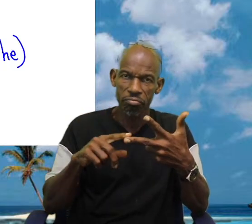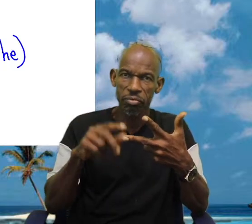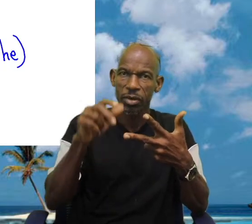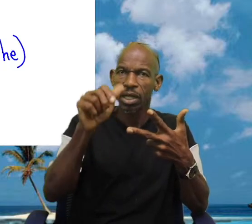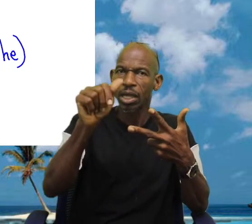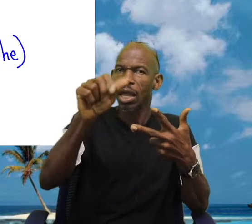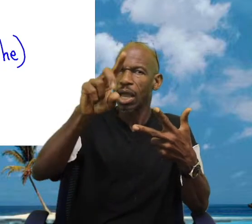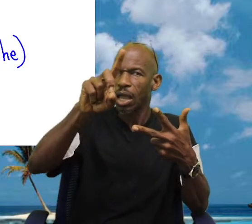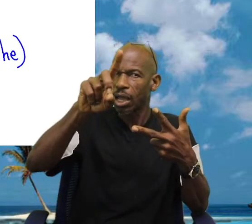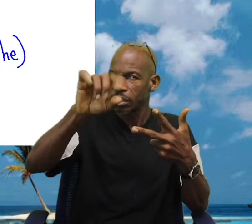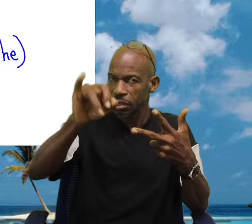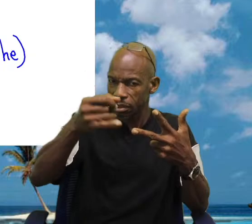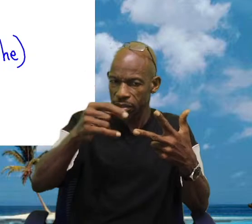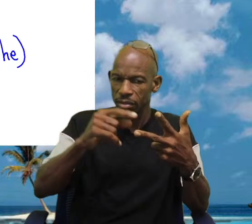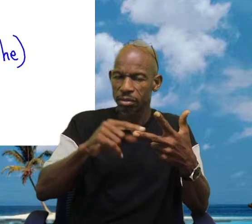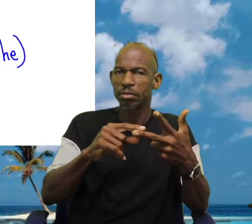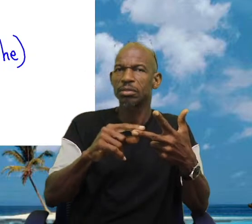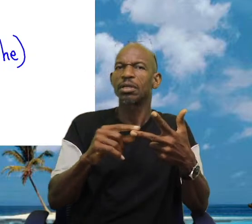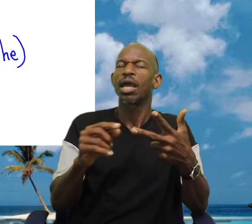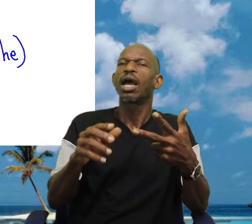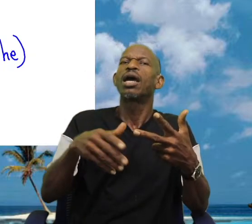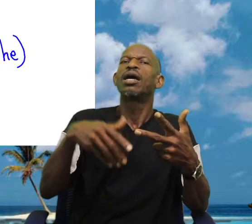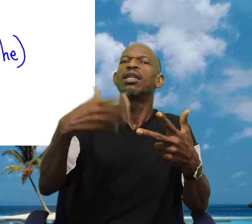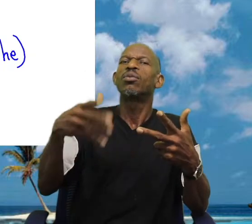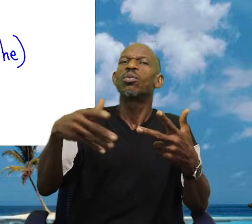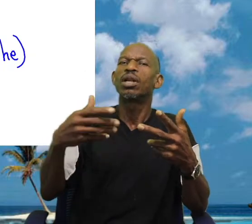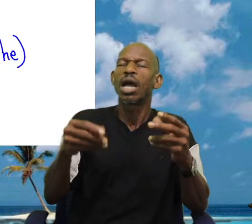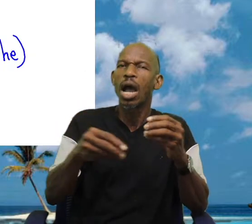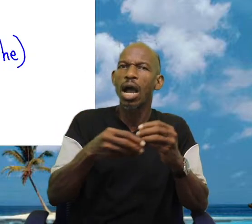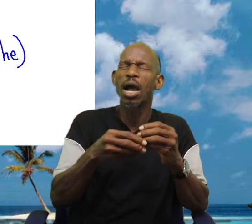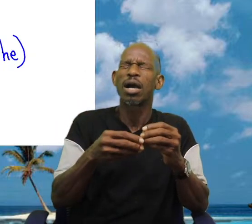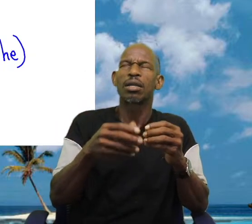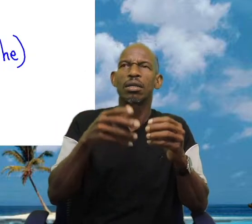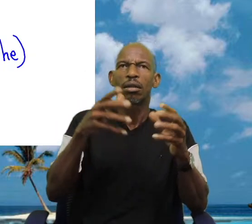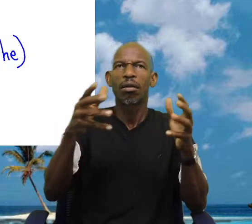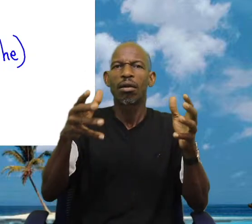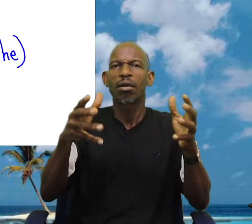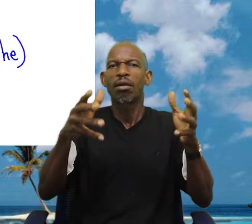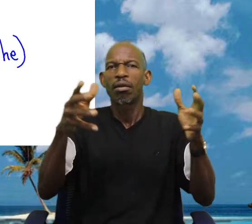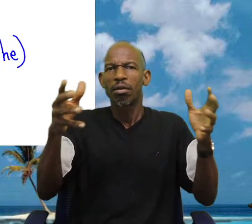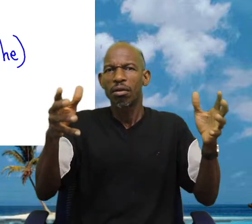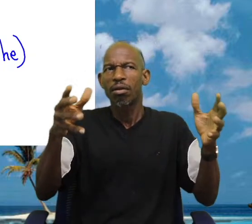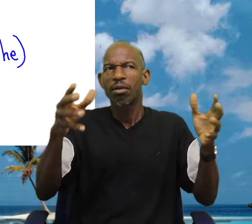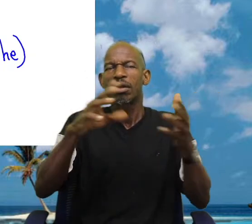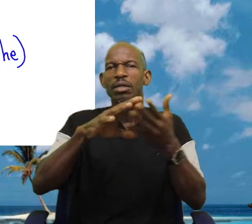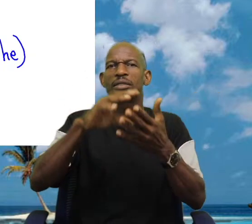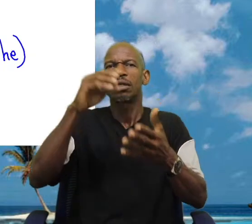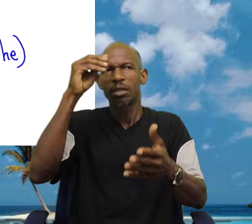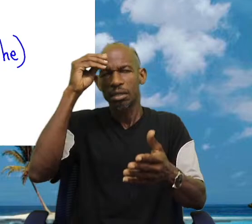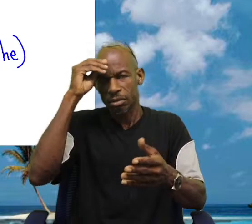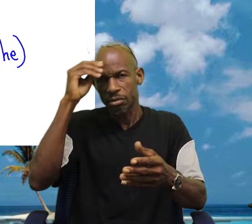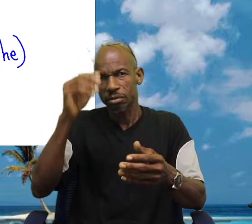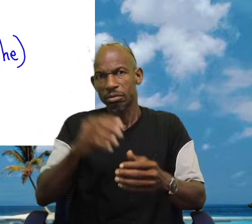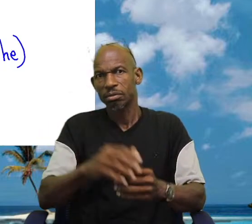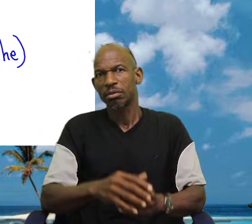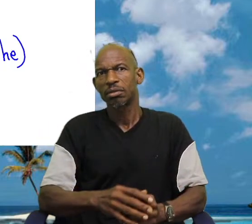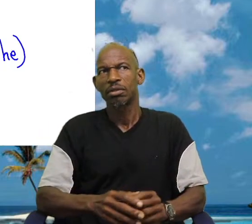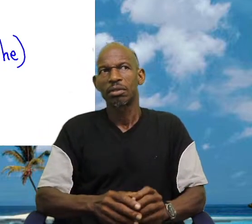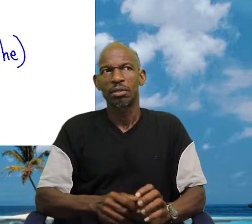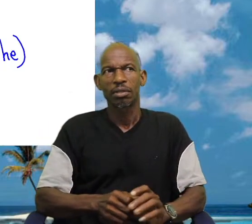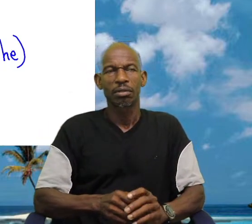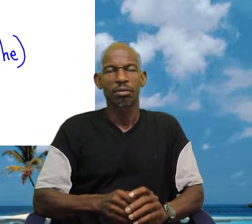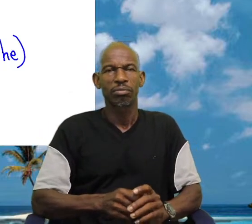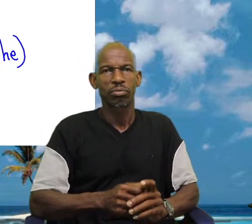add. We're going to be building, like a building a house. You don't start with the